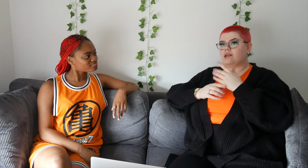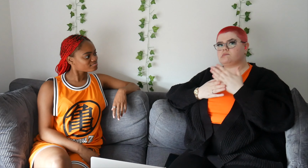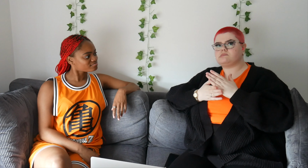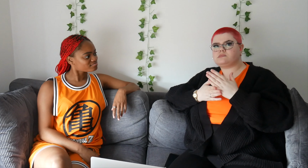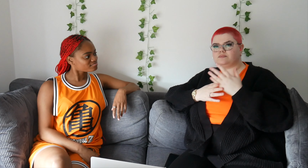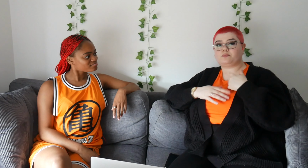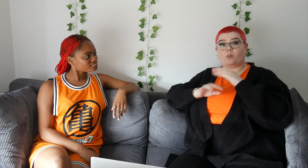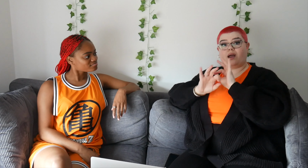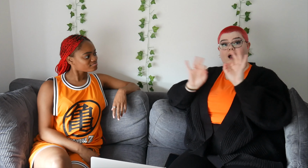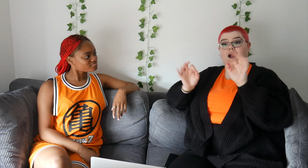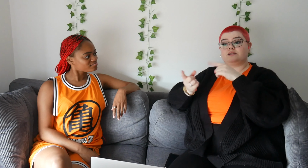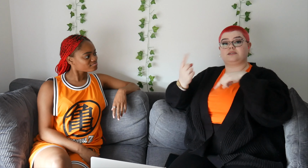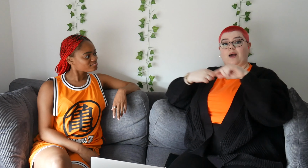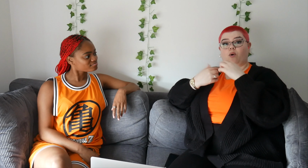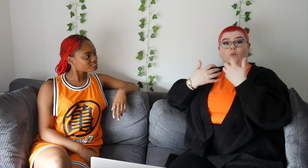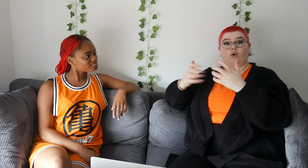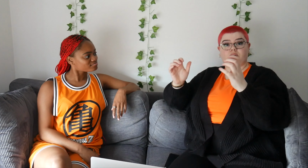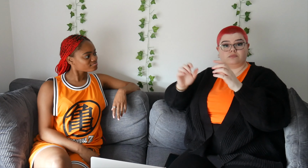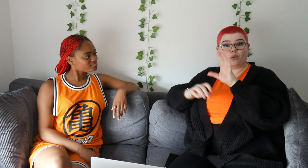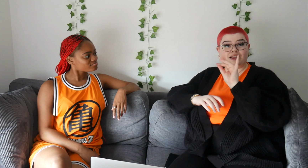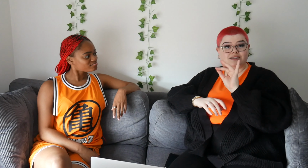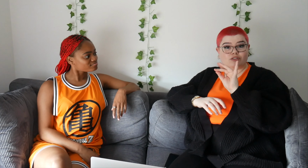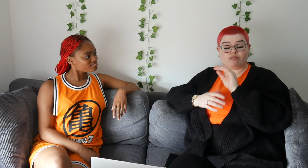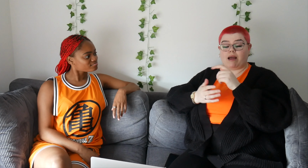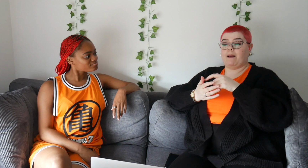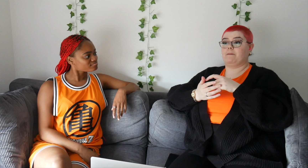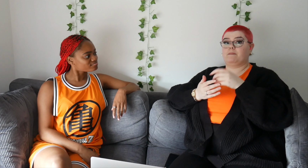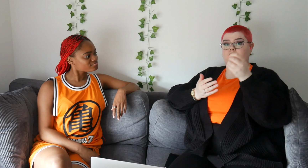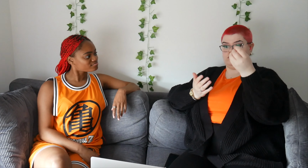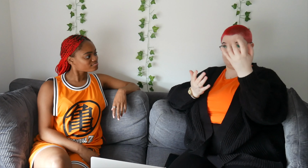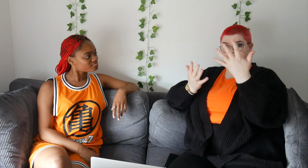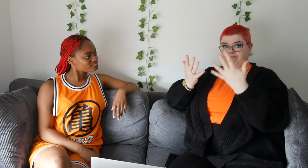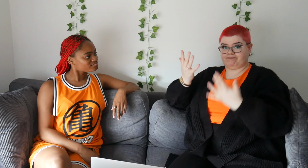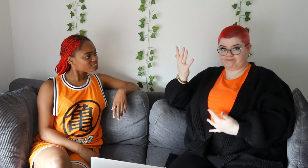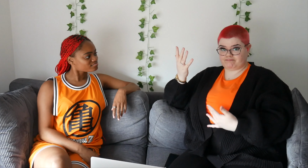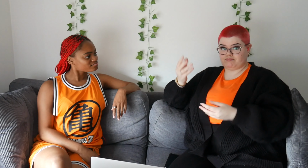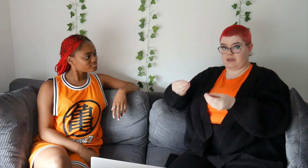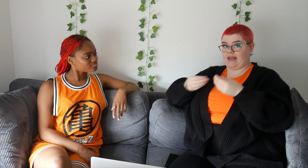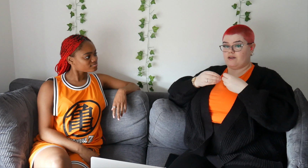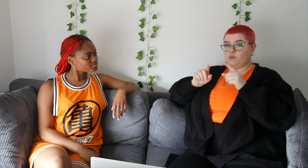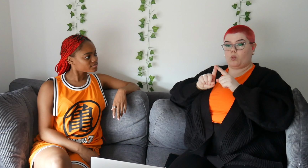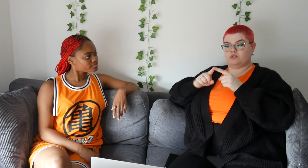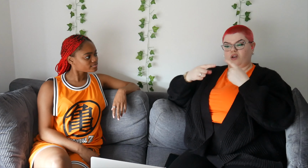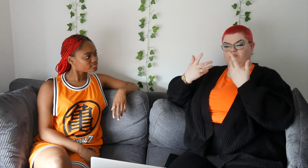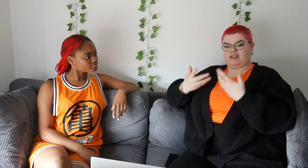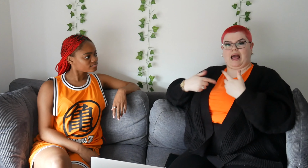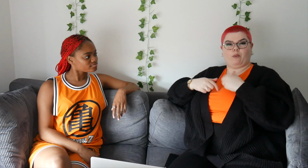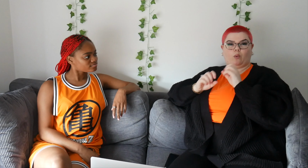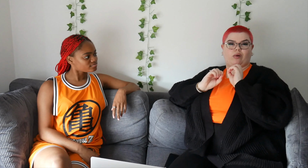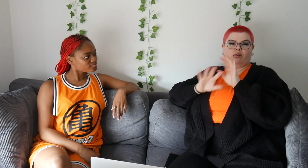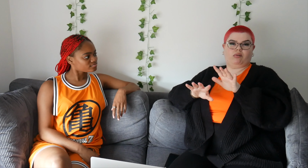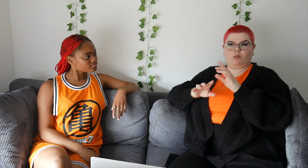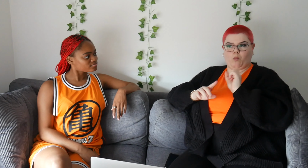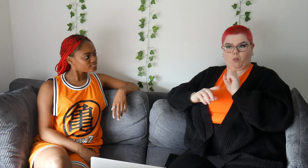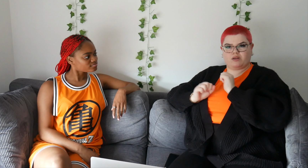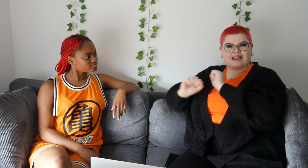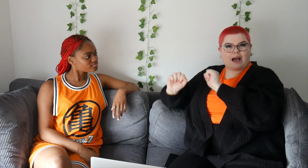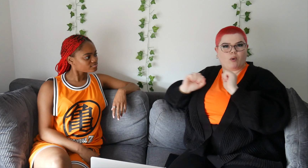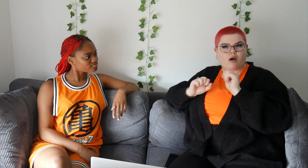were a little bit unsure. So we asked our Instagram audience, and they gave us a list of things that they use to keep their